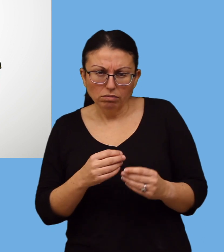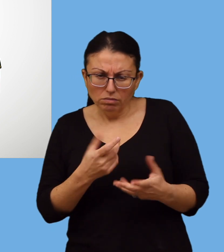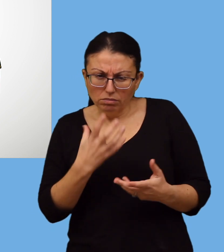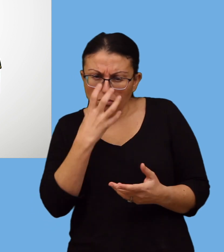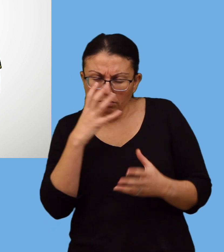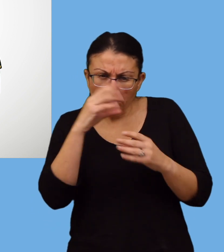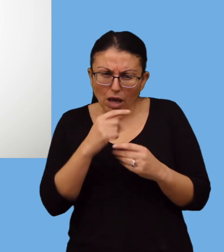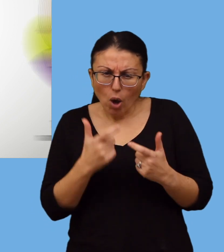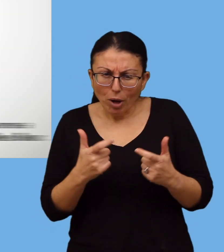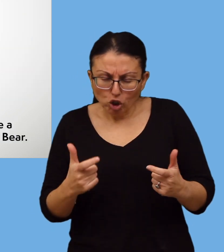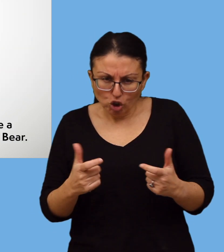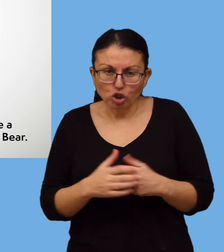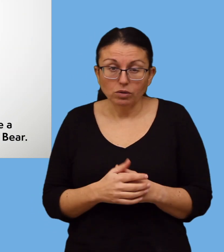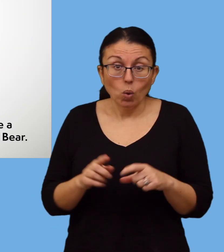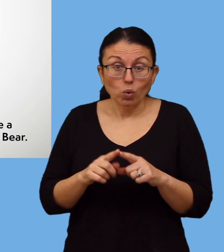to give me later.